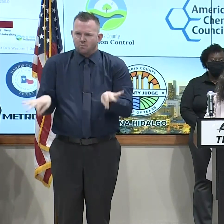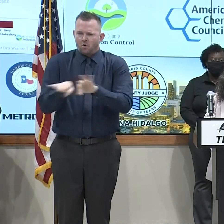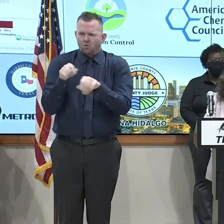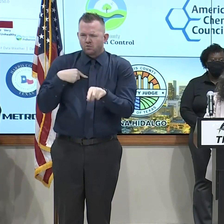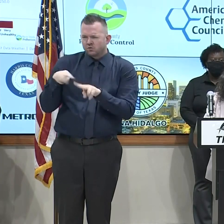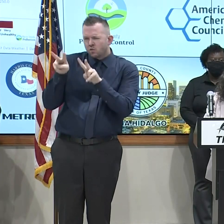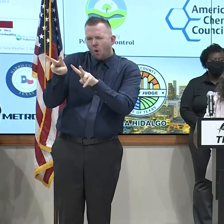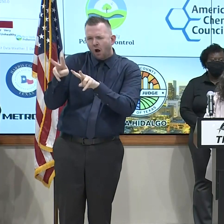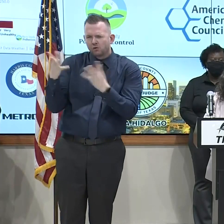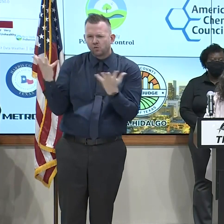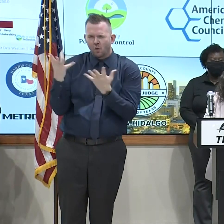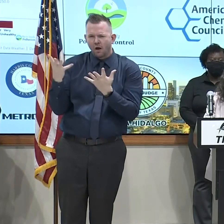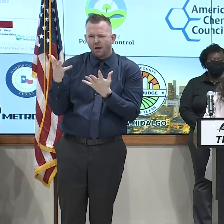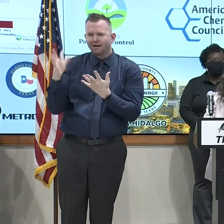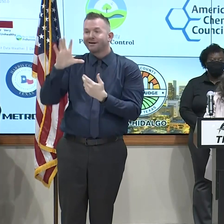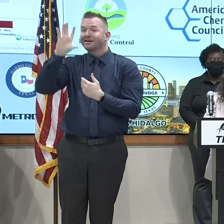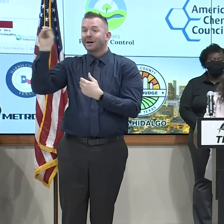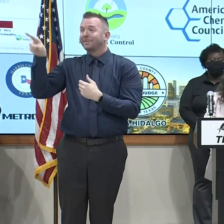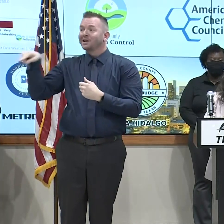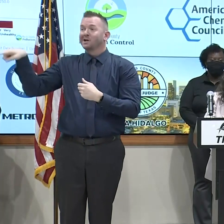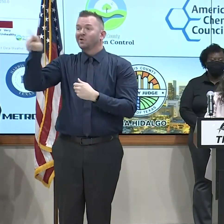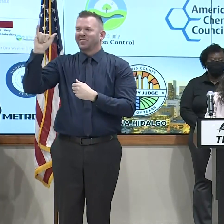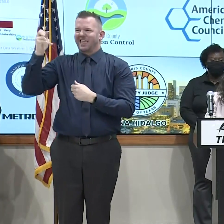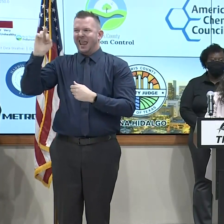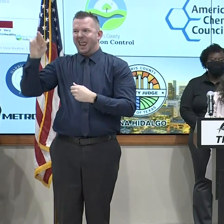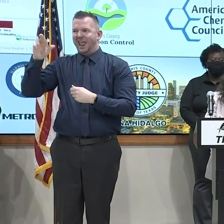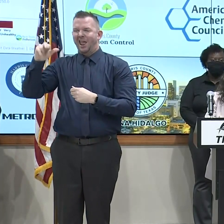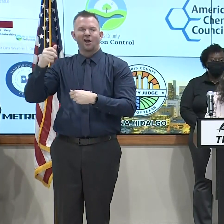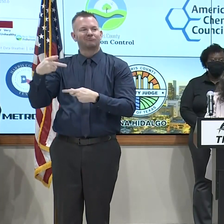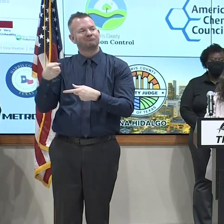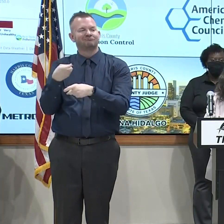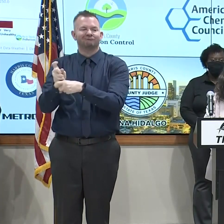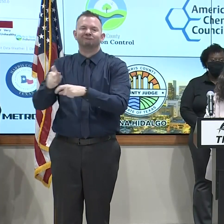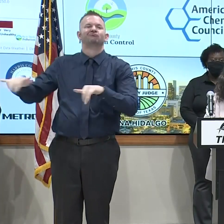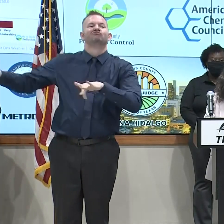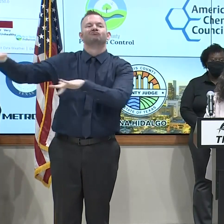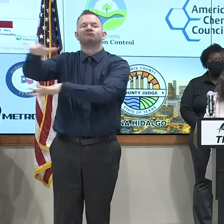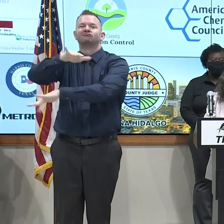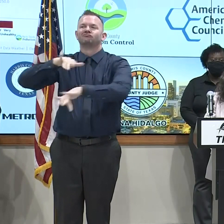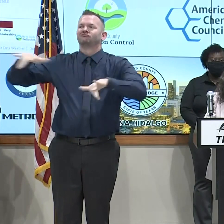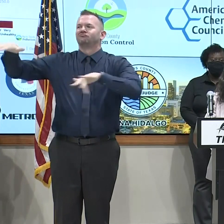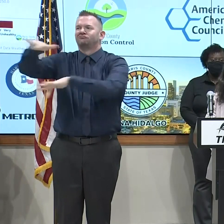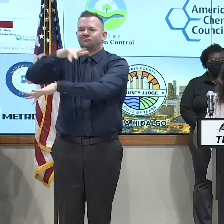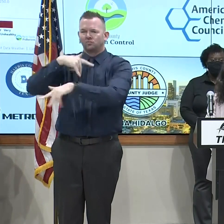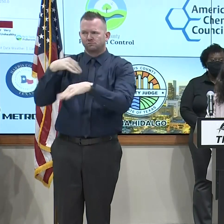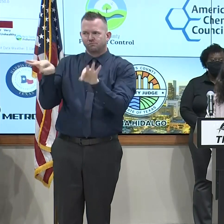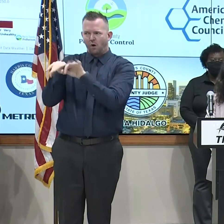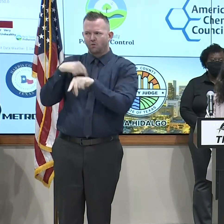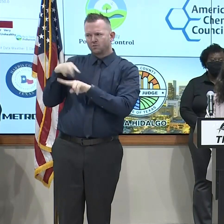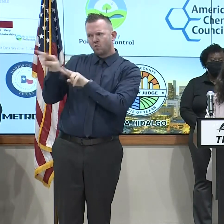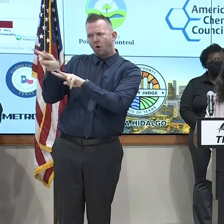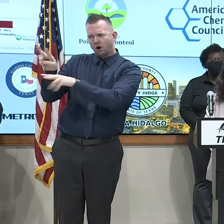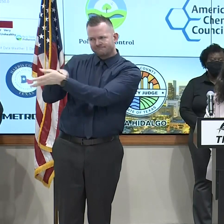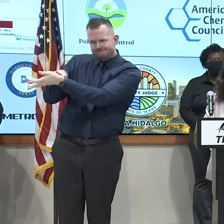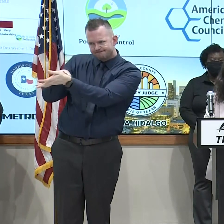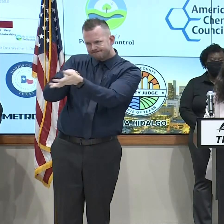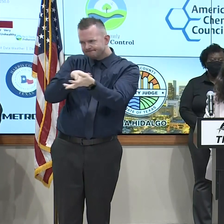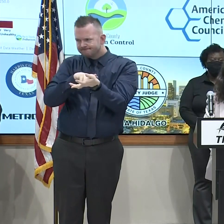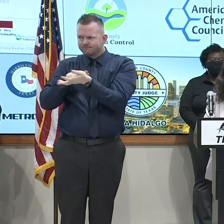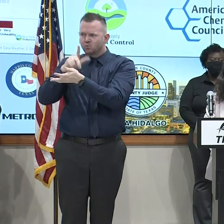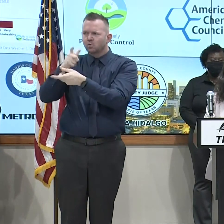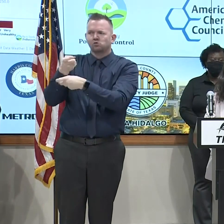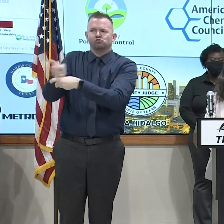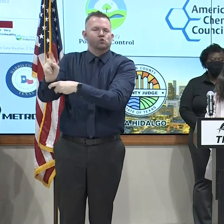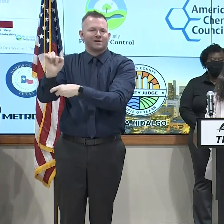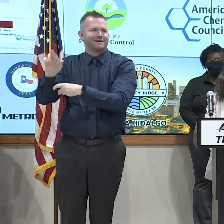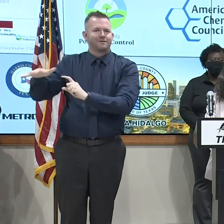actors shouldn't pollute the environment with impunity and get away with it. We're no longer simply looking the other way.